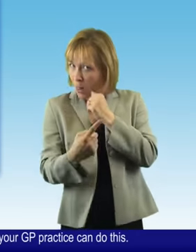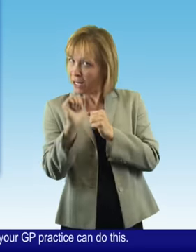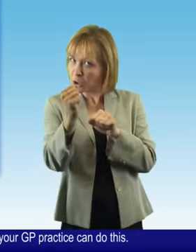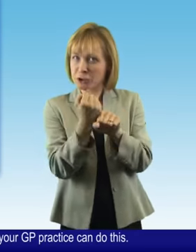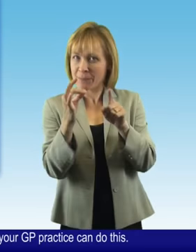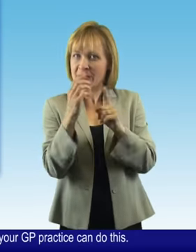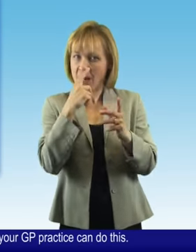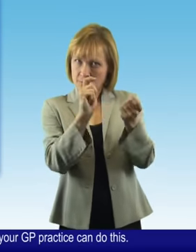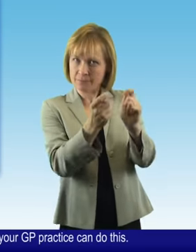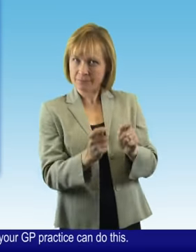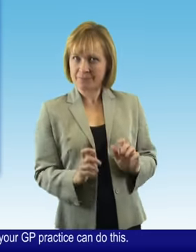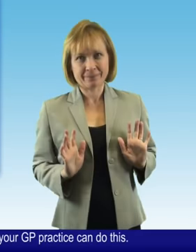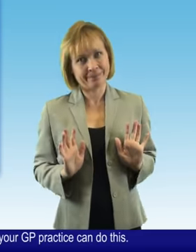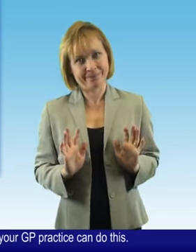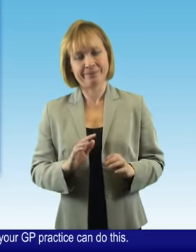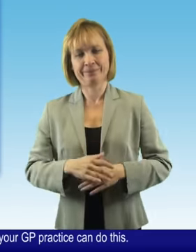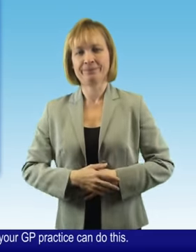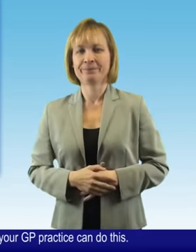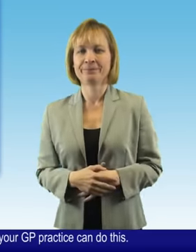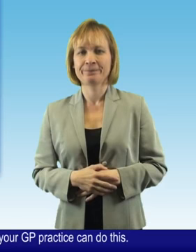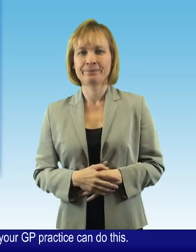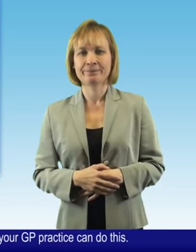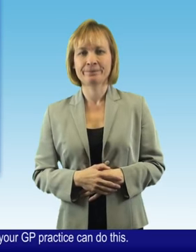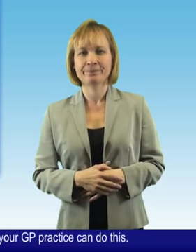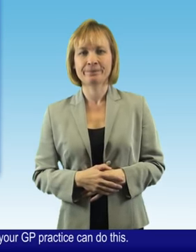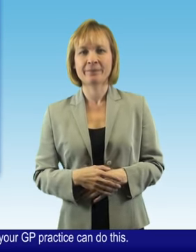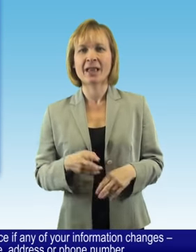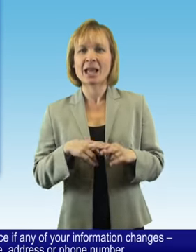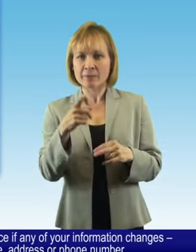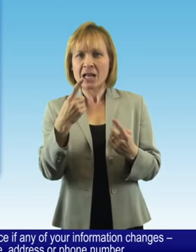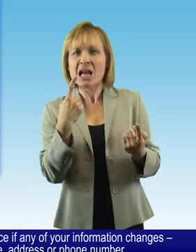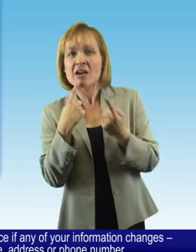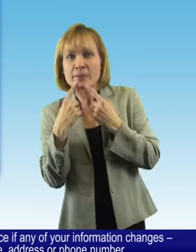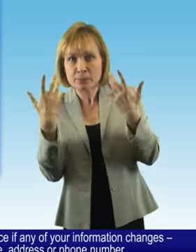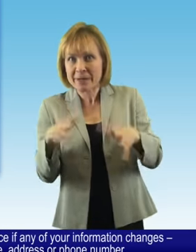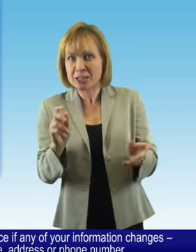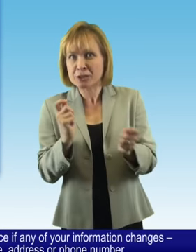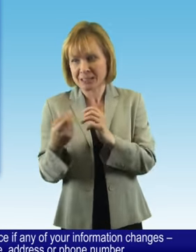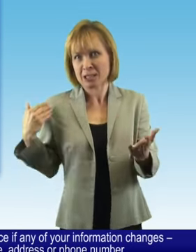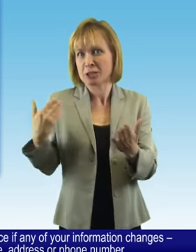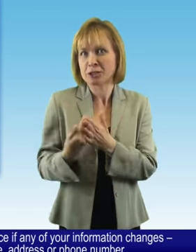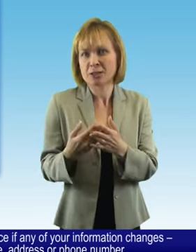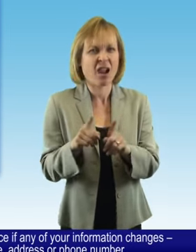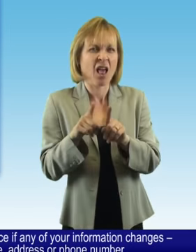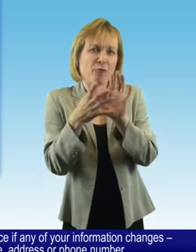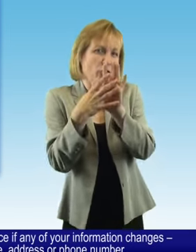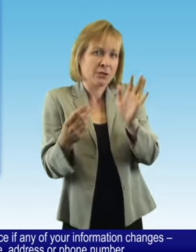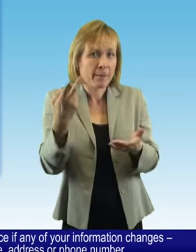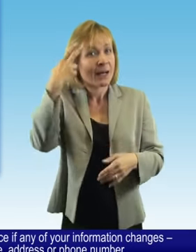At the moment, only your GP practice can do this. You should tell your GP practice if any of your